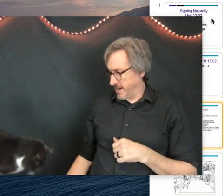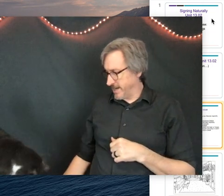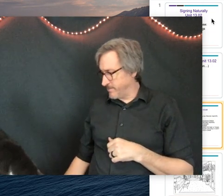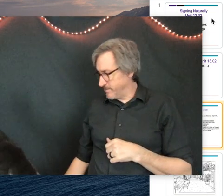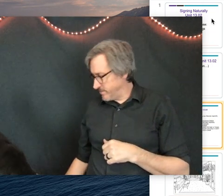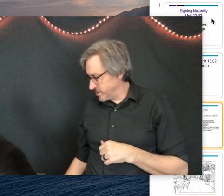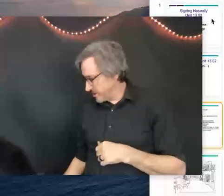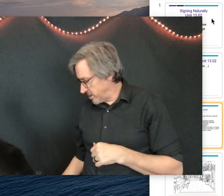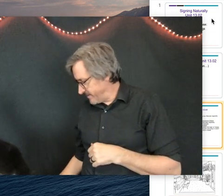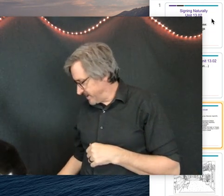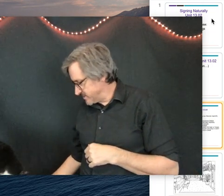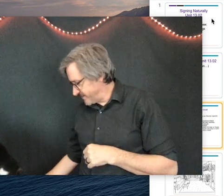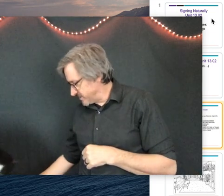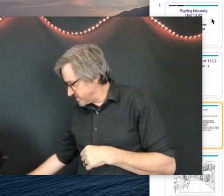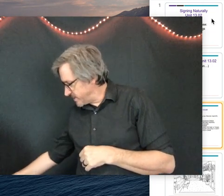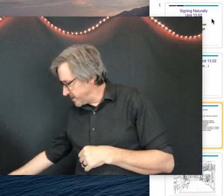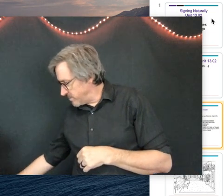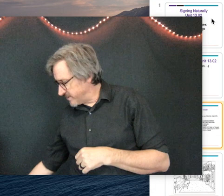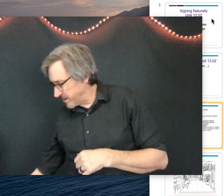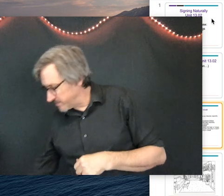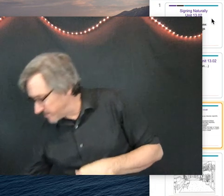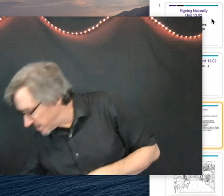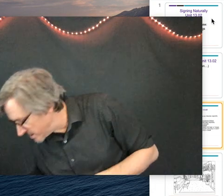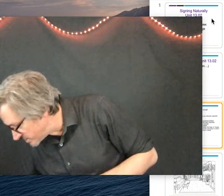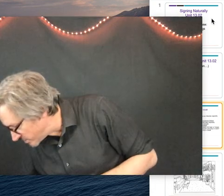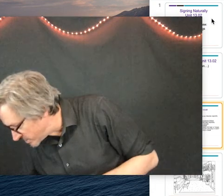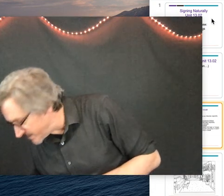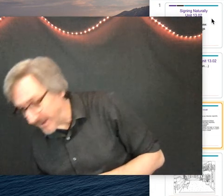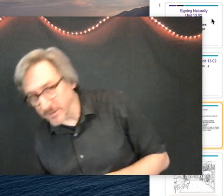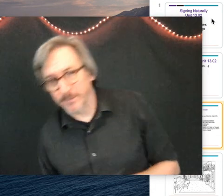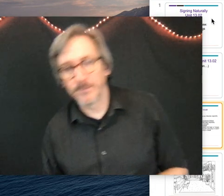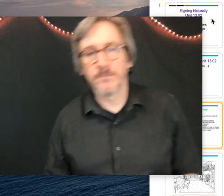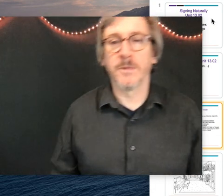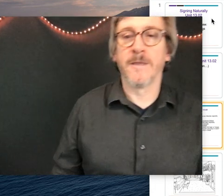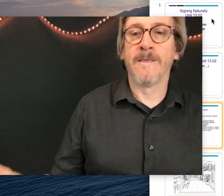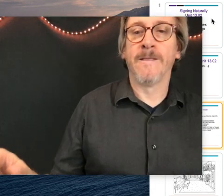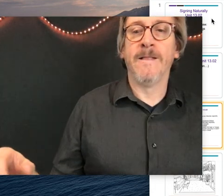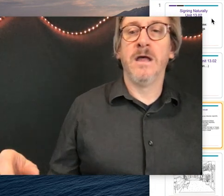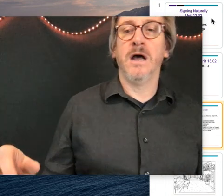All right, you're going to claw at me, so I have to swing you over there. So just be patient.